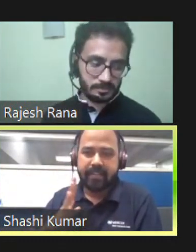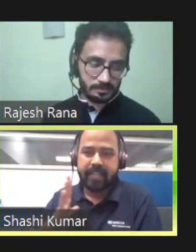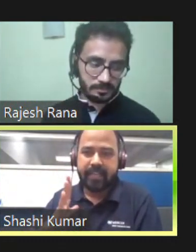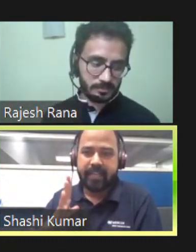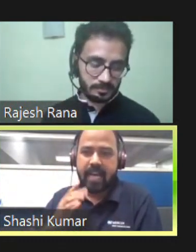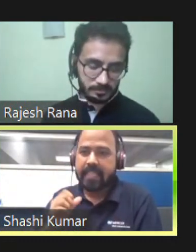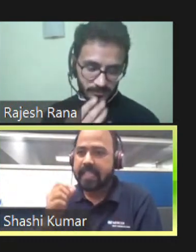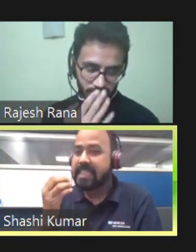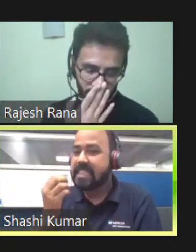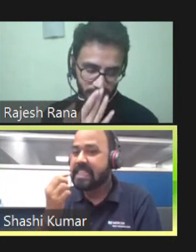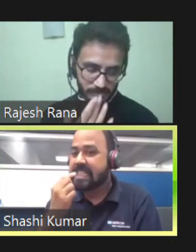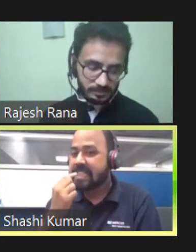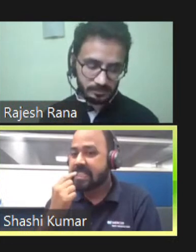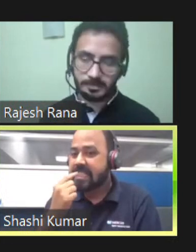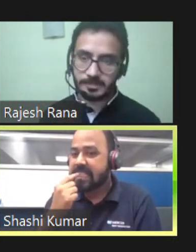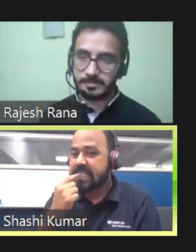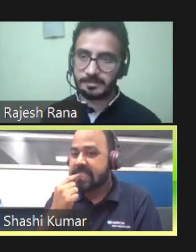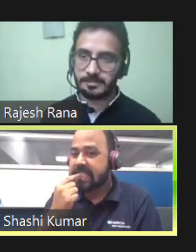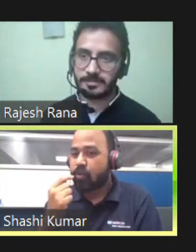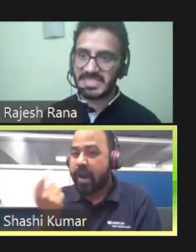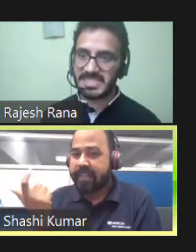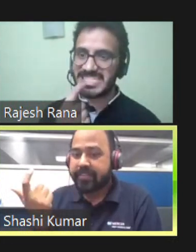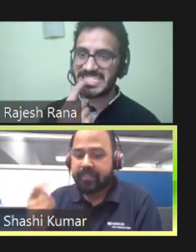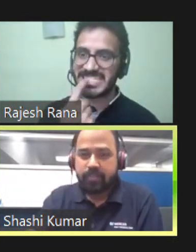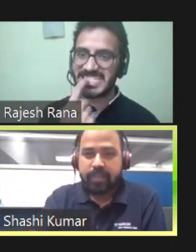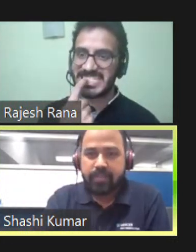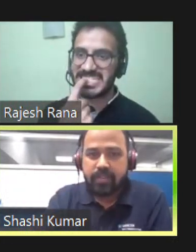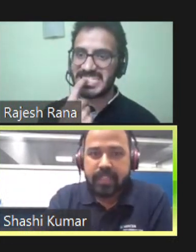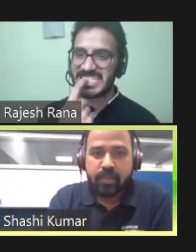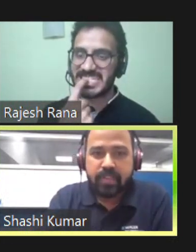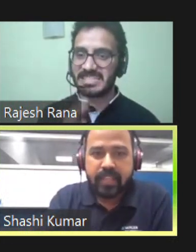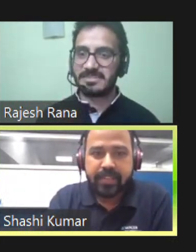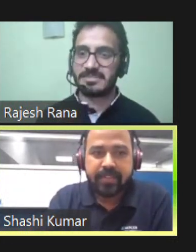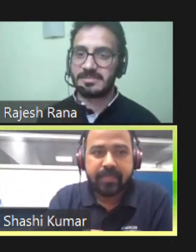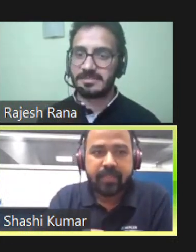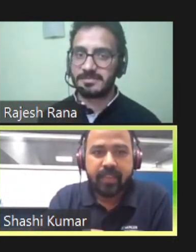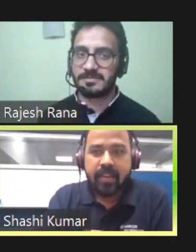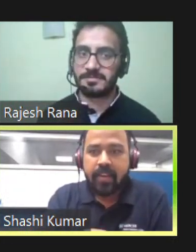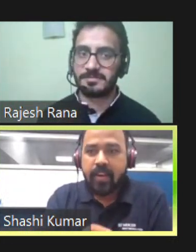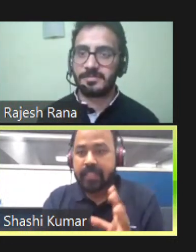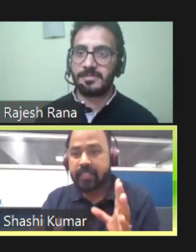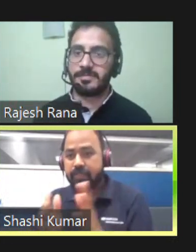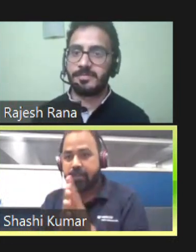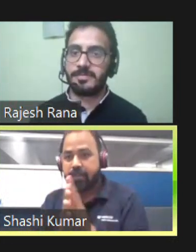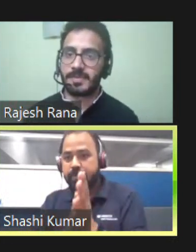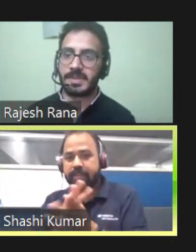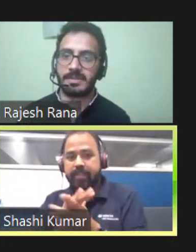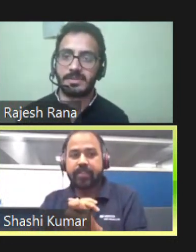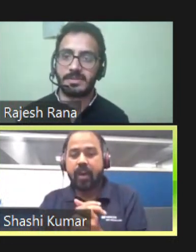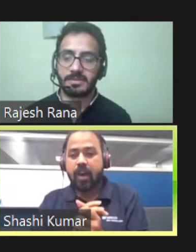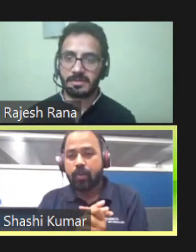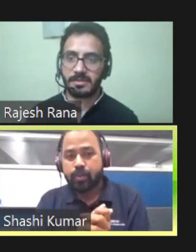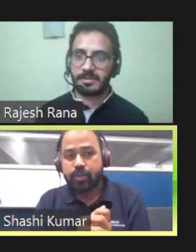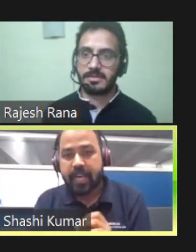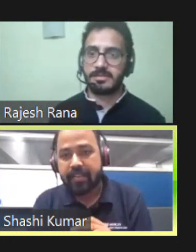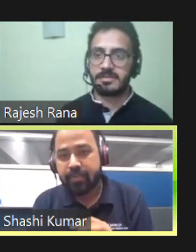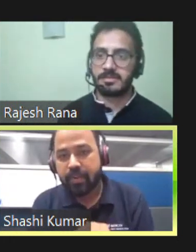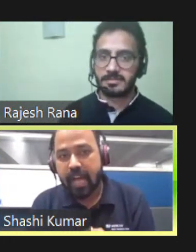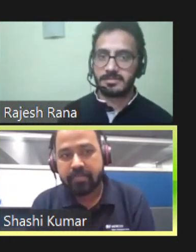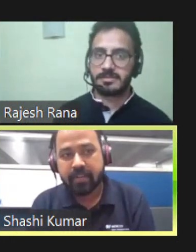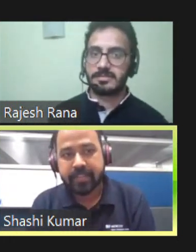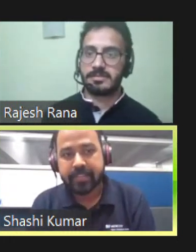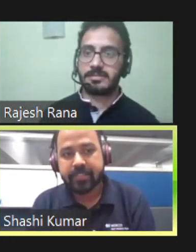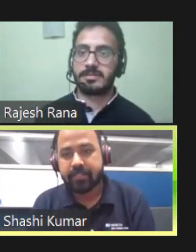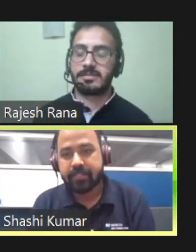green, green, and then white. Wonderful. Let's move ahead. Okay, this is very important. How to sign